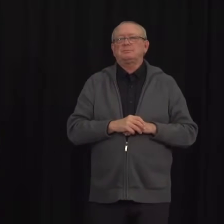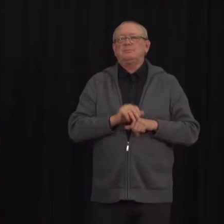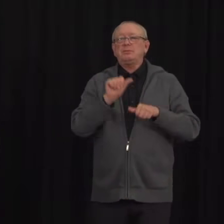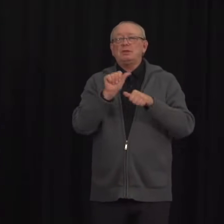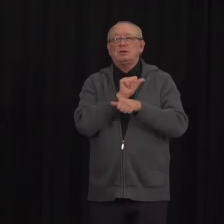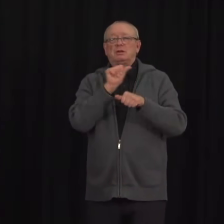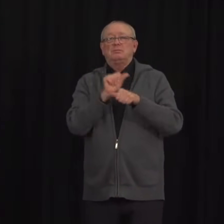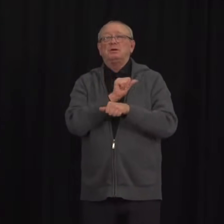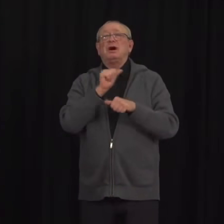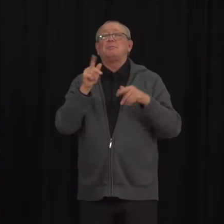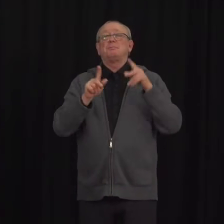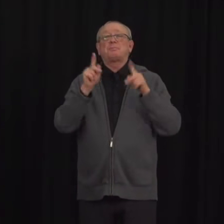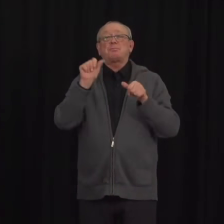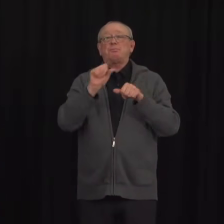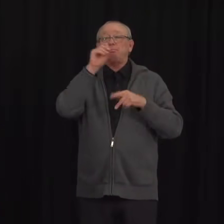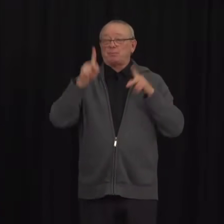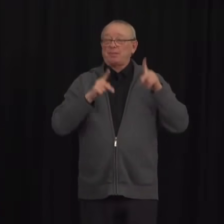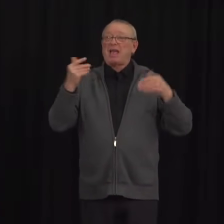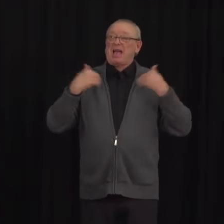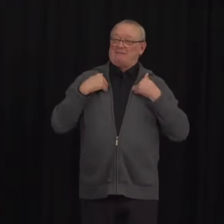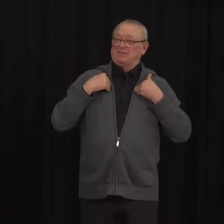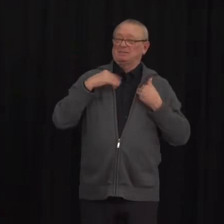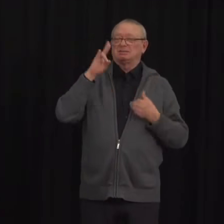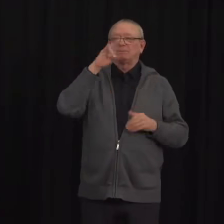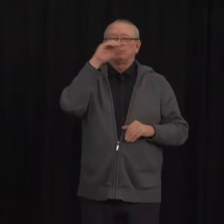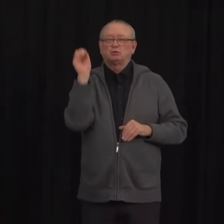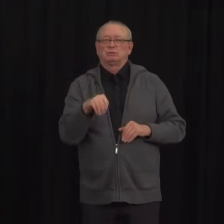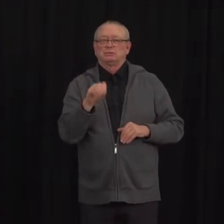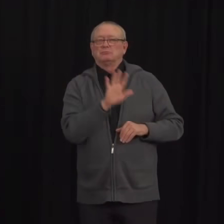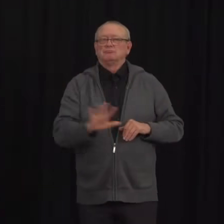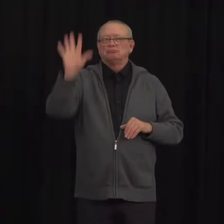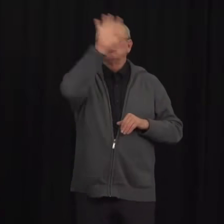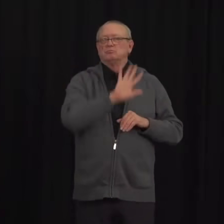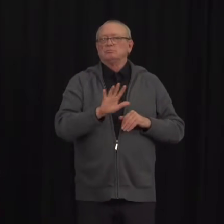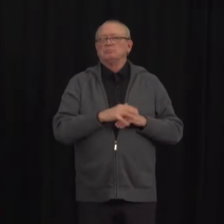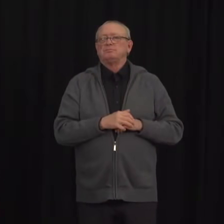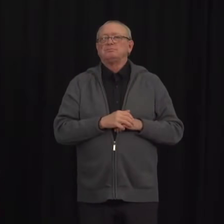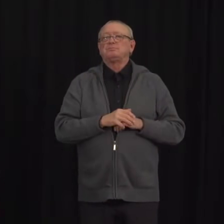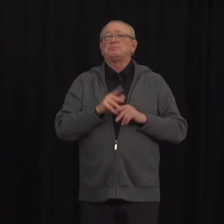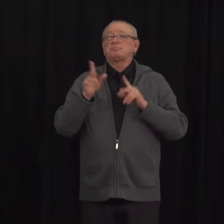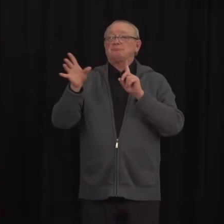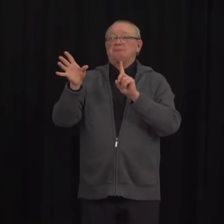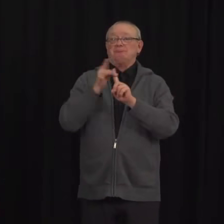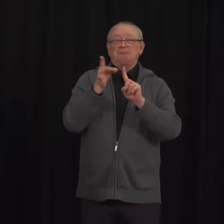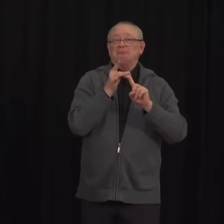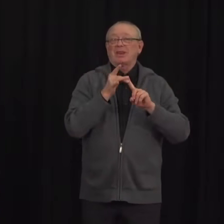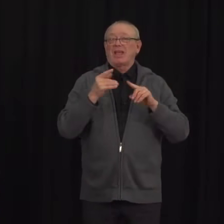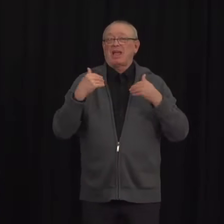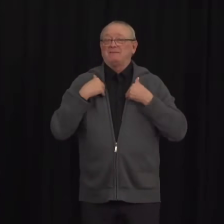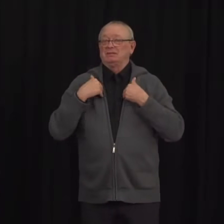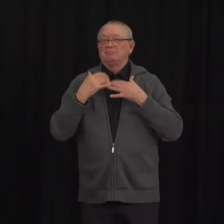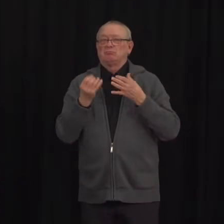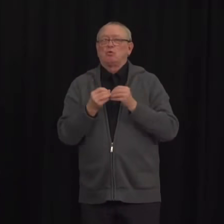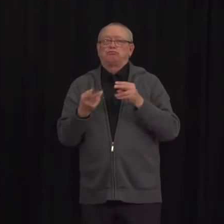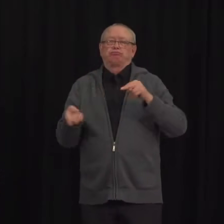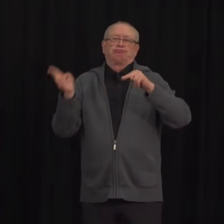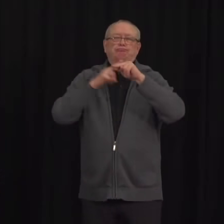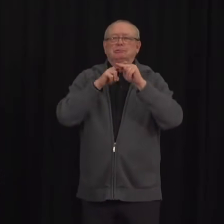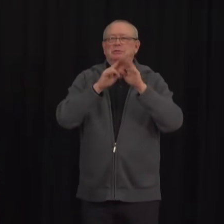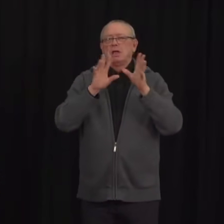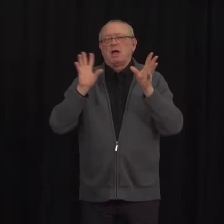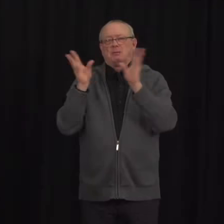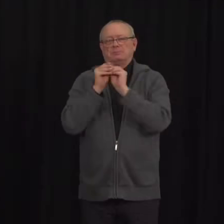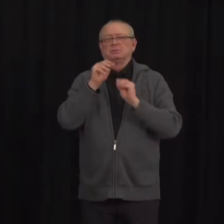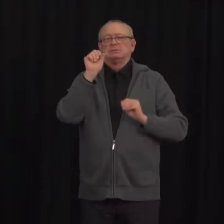about 7%, and our active case number has risen to 10,031. There are 264